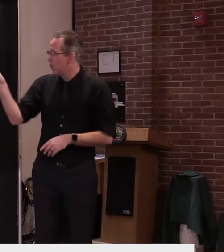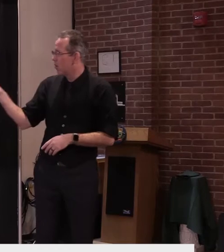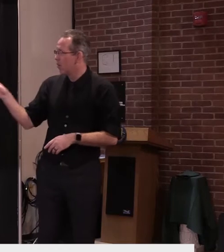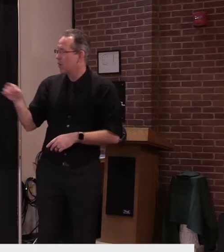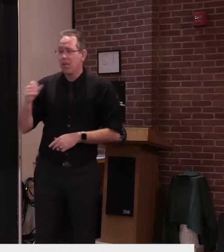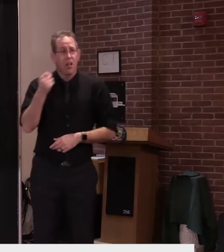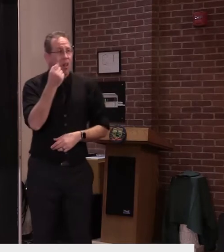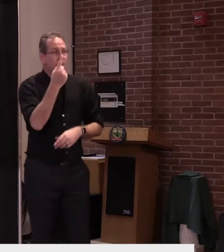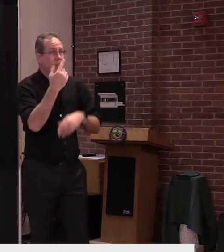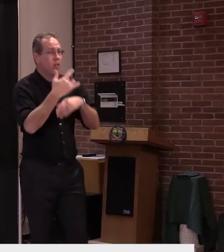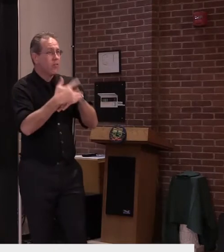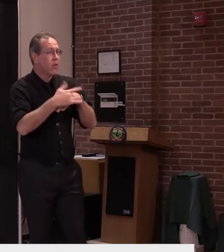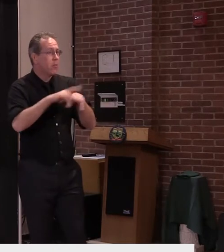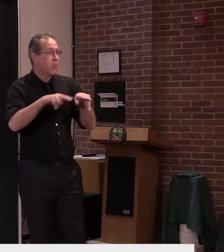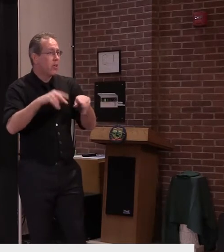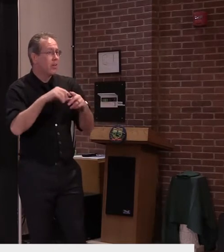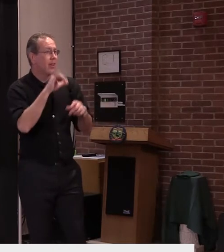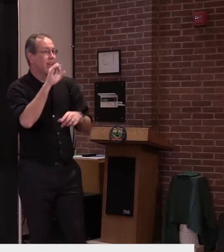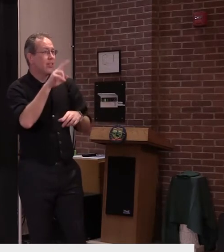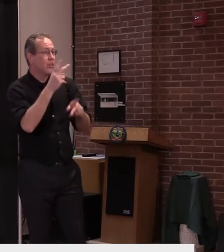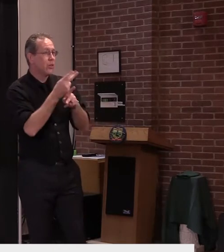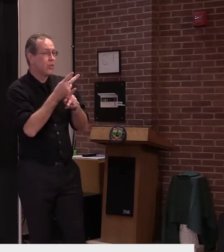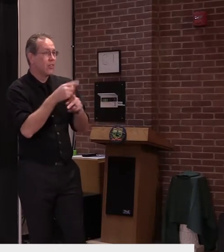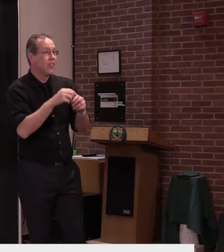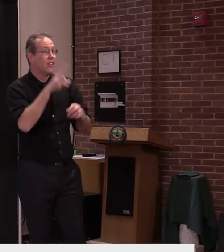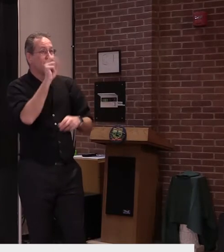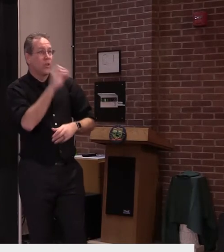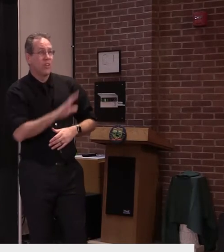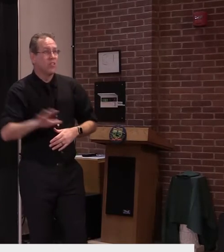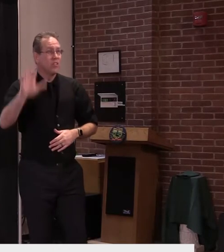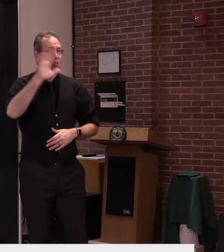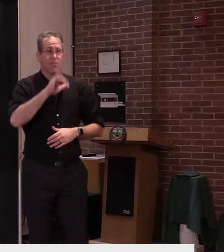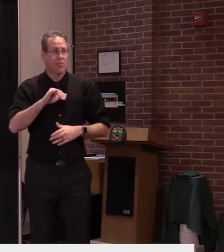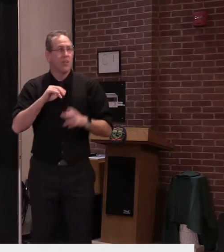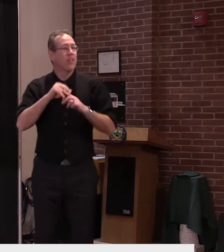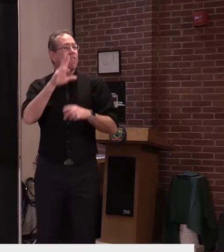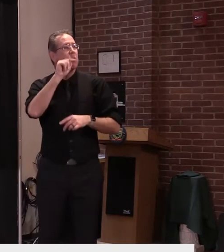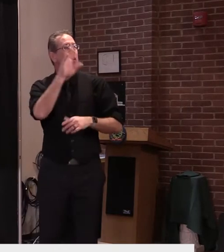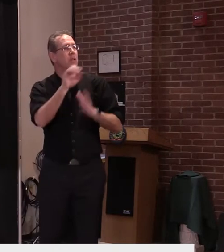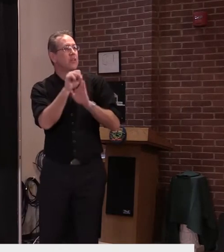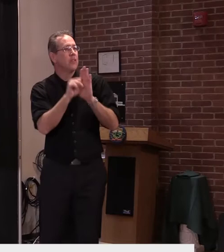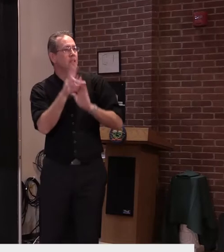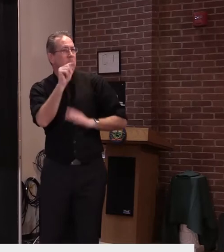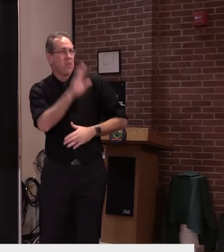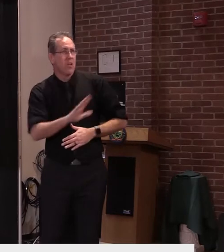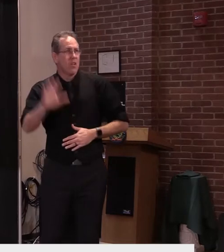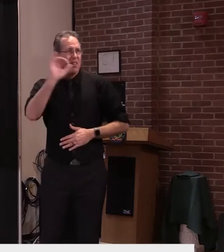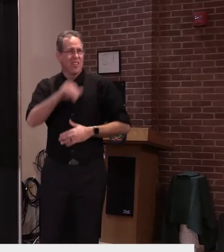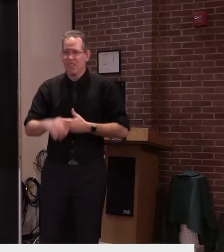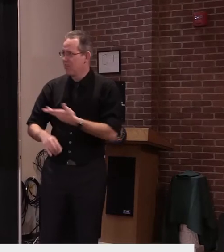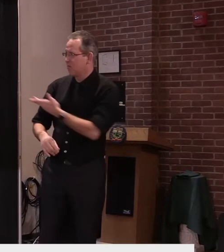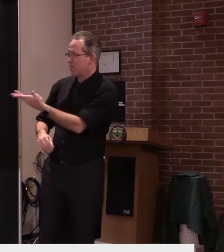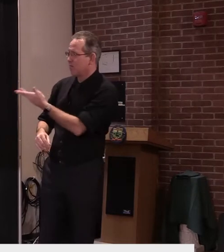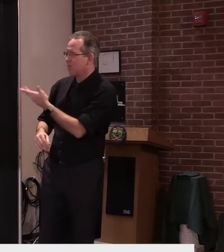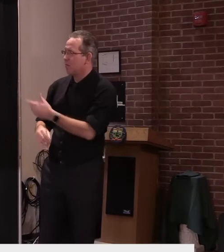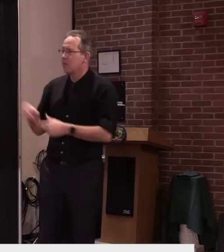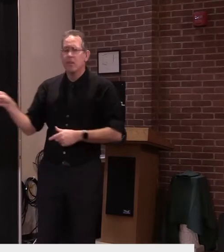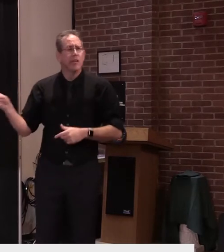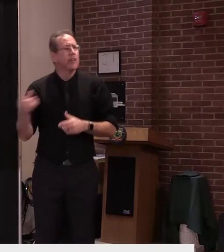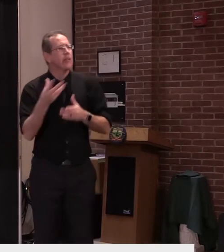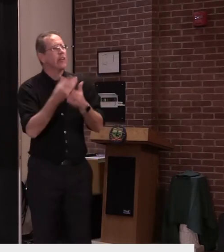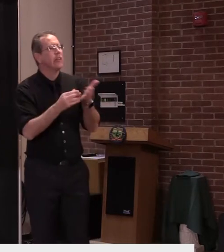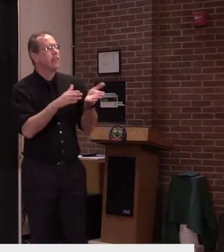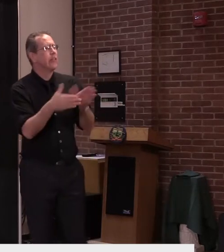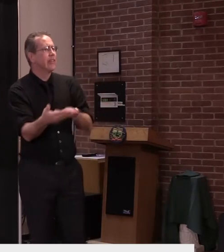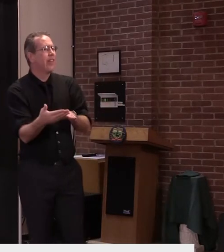beds available statewide as of today. On the fatality slide, you can see that there are 7 fatalities for the